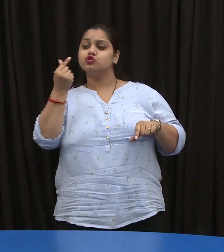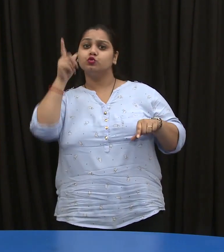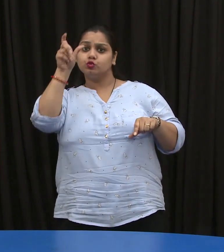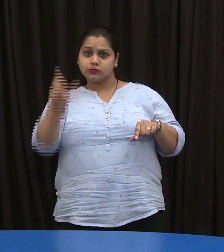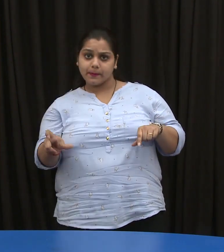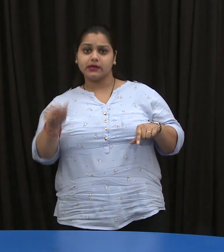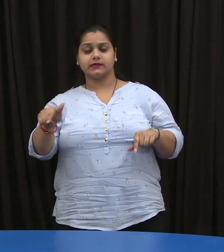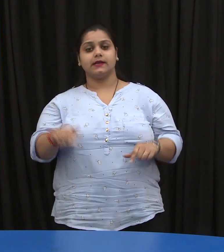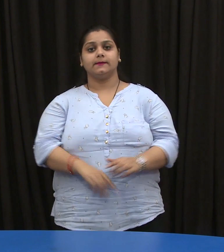user.